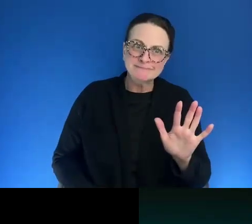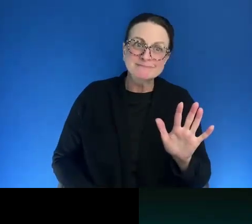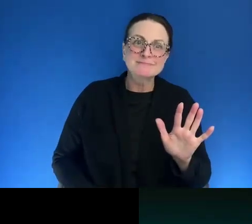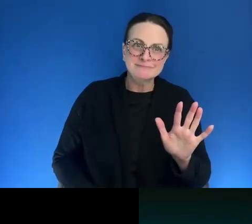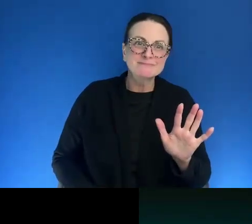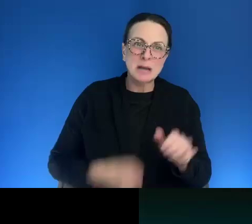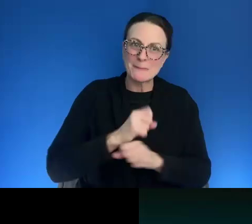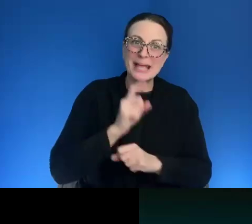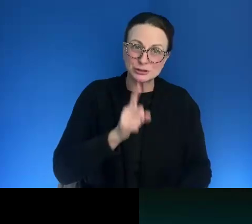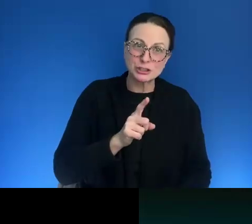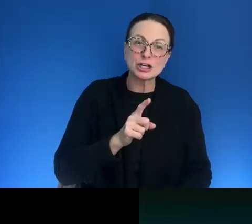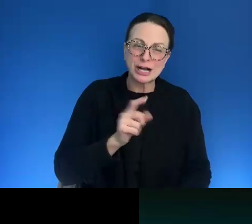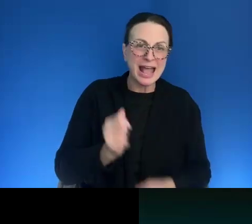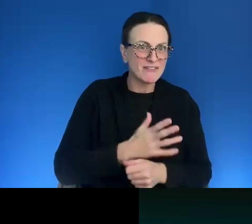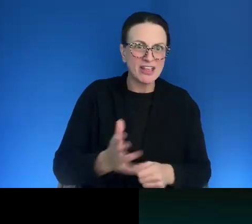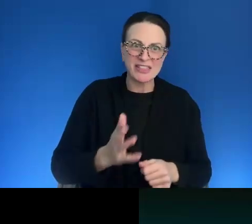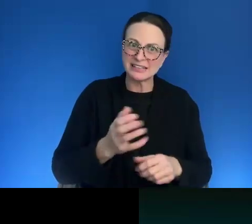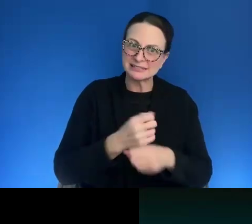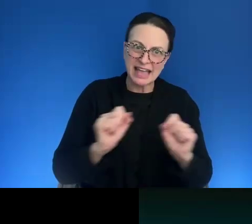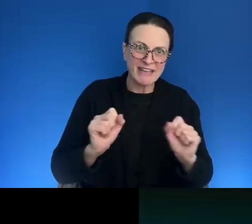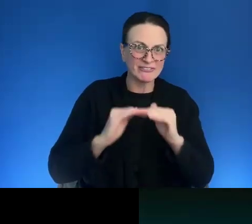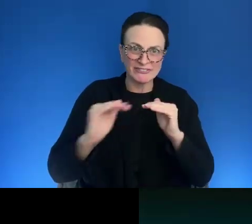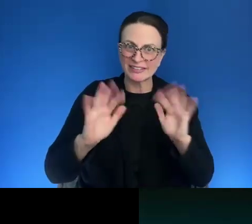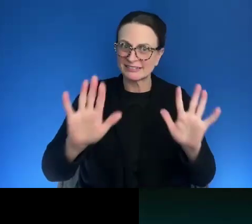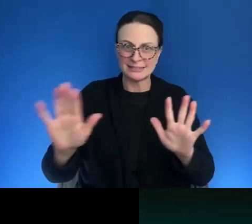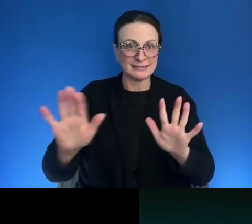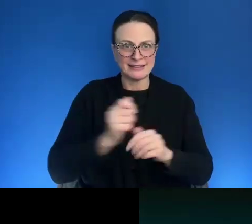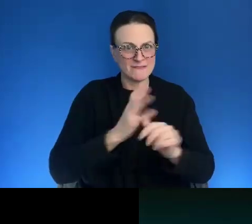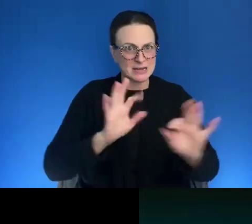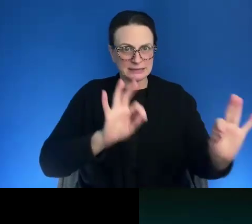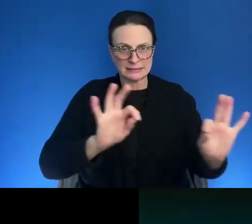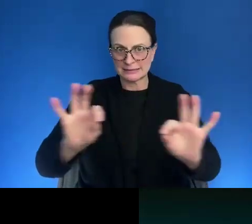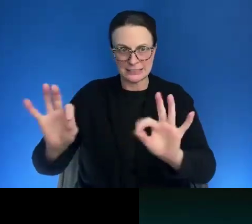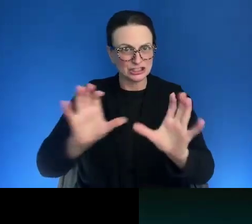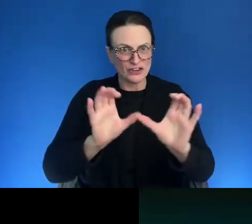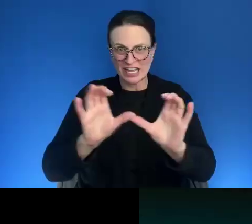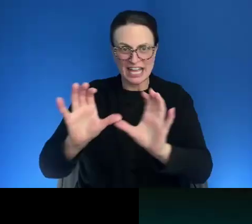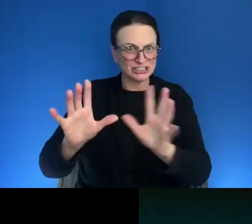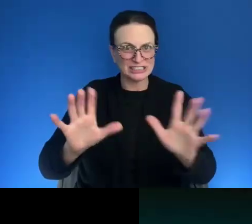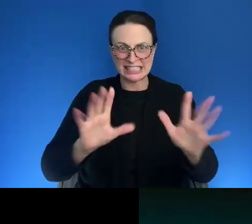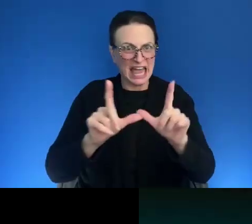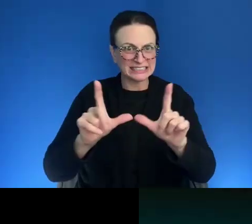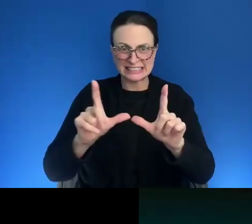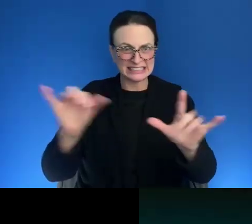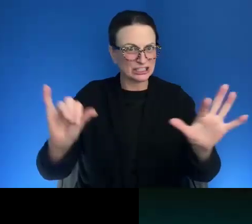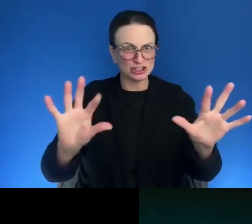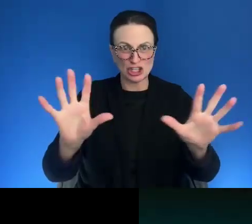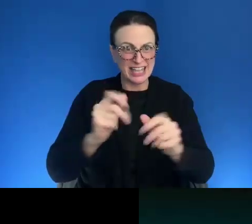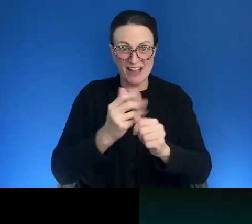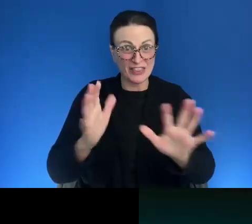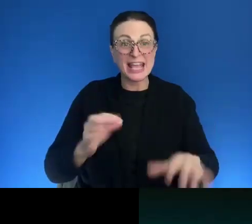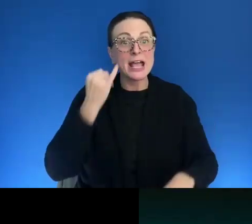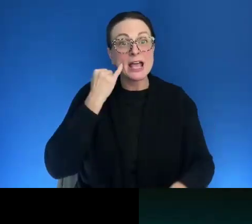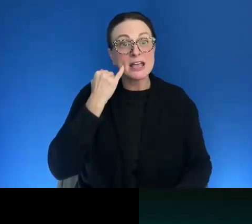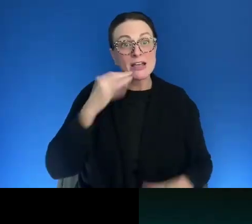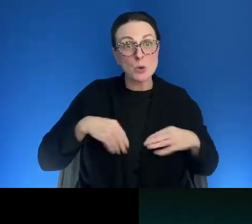you have to make sure that everything is safe, that everybody has their certifications and licenses and insurance. Say if you